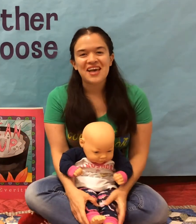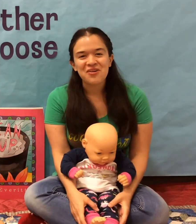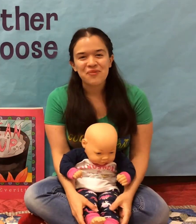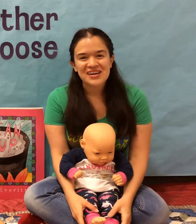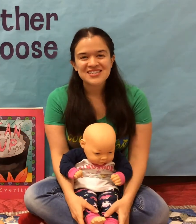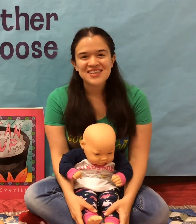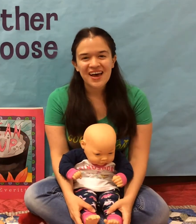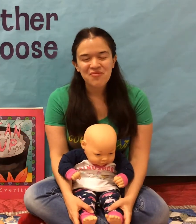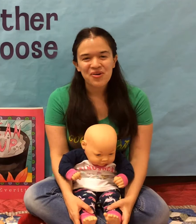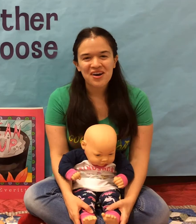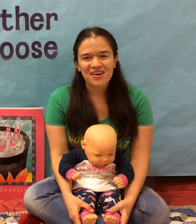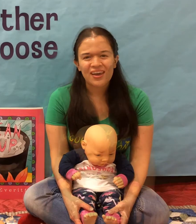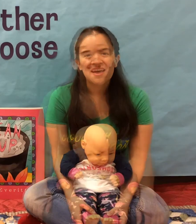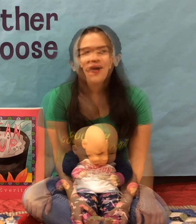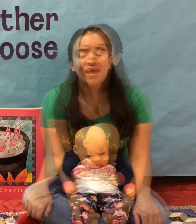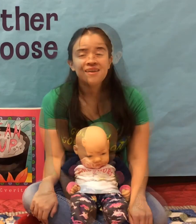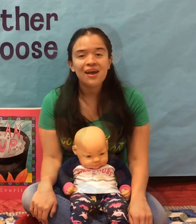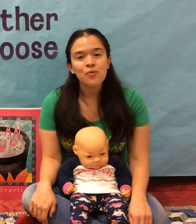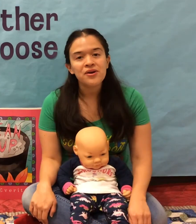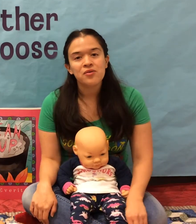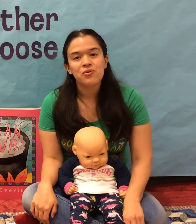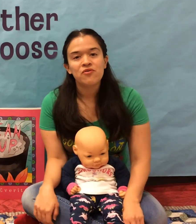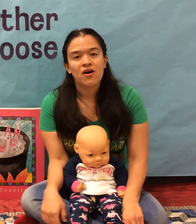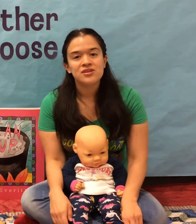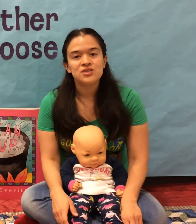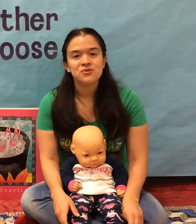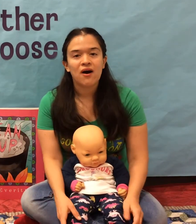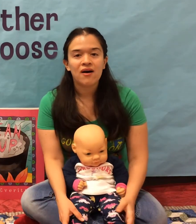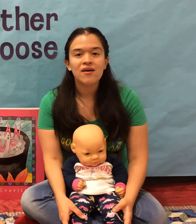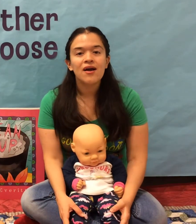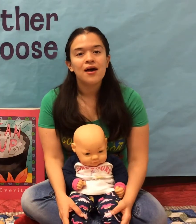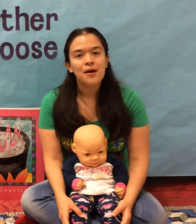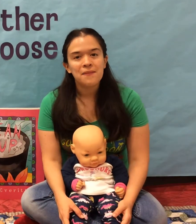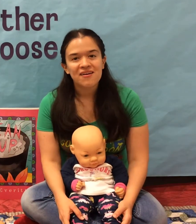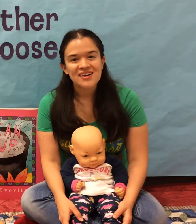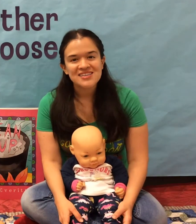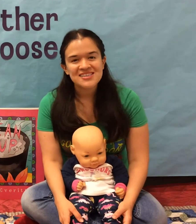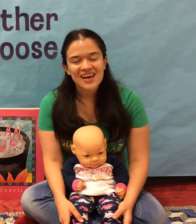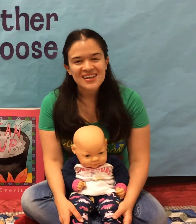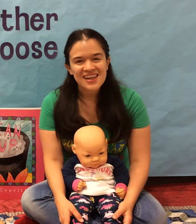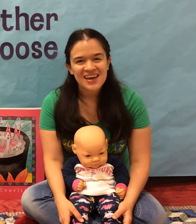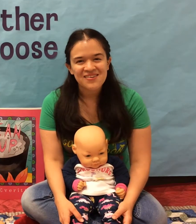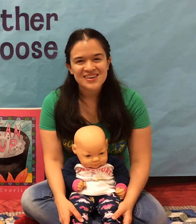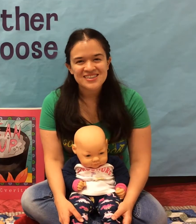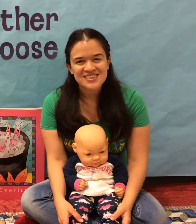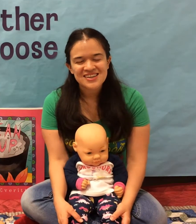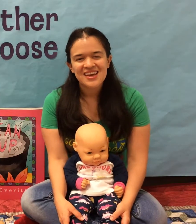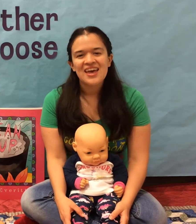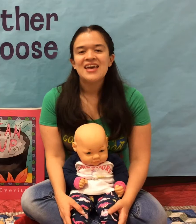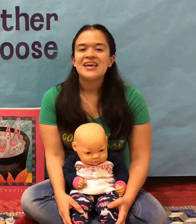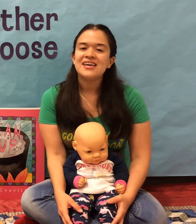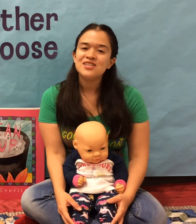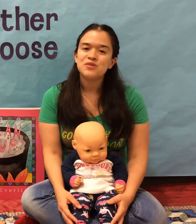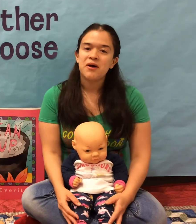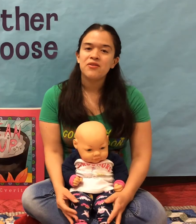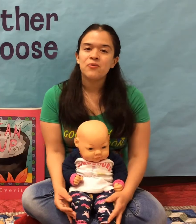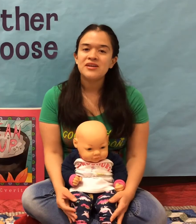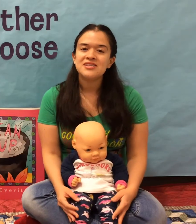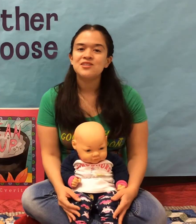Siena Branch Library. And now we're going to move on to our American Sign Language. Each month, we teach